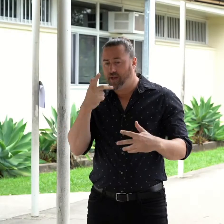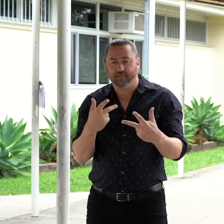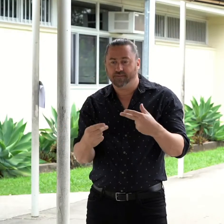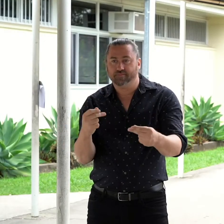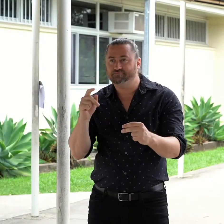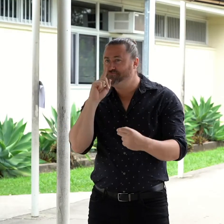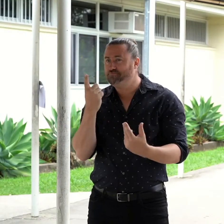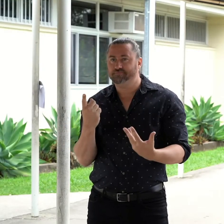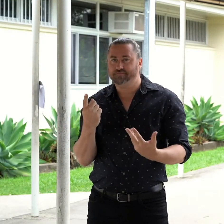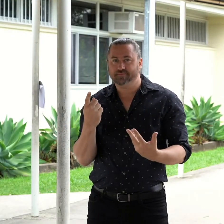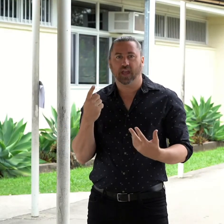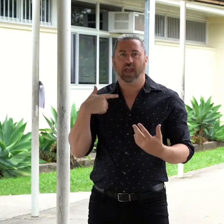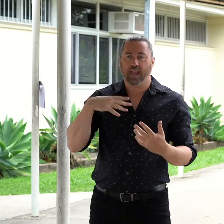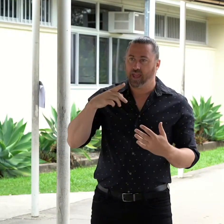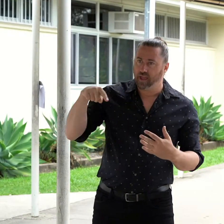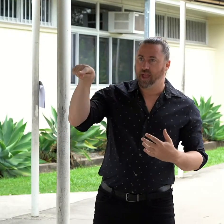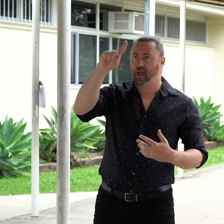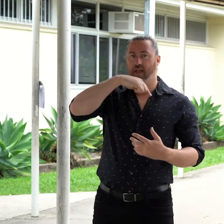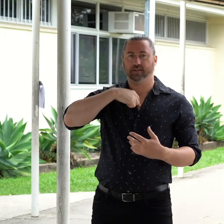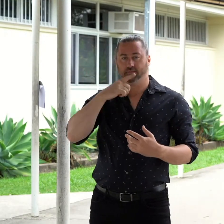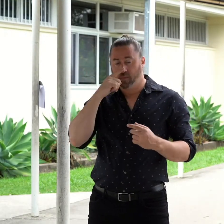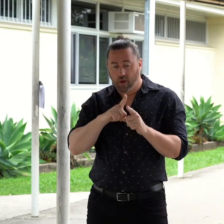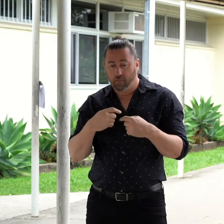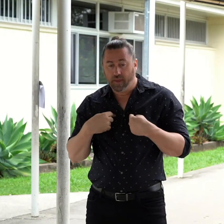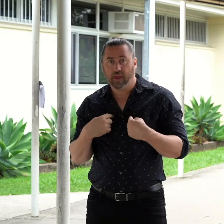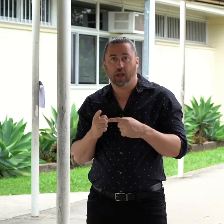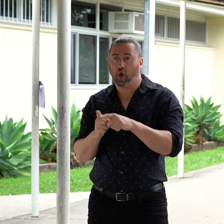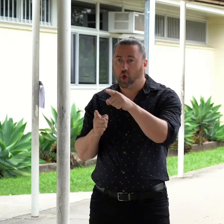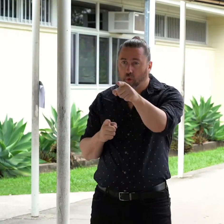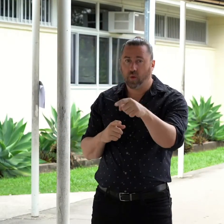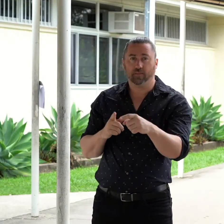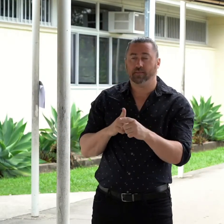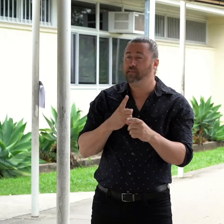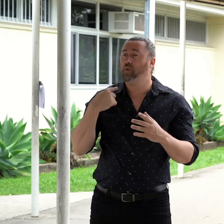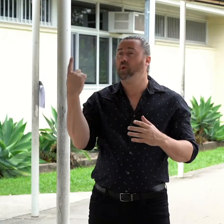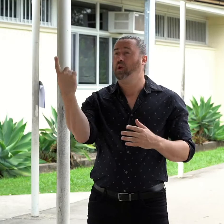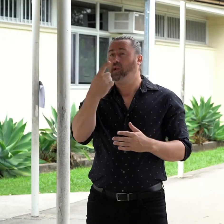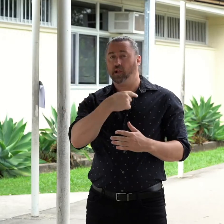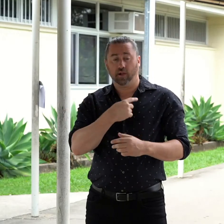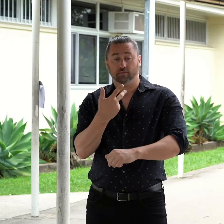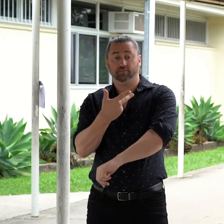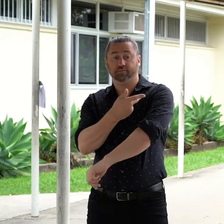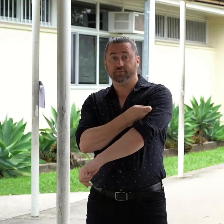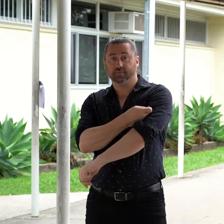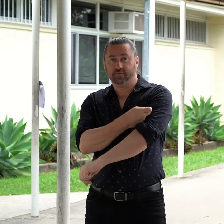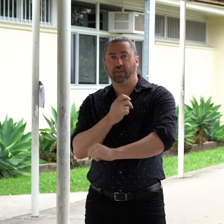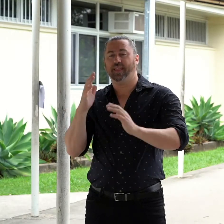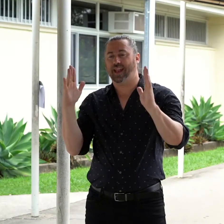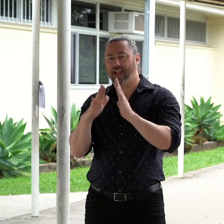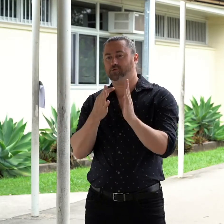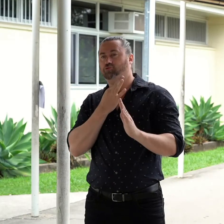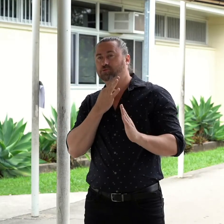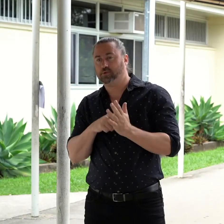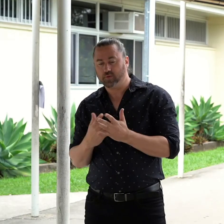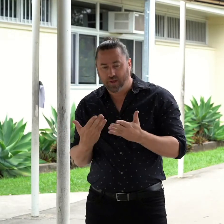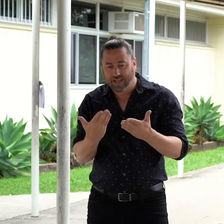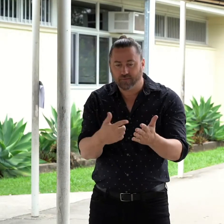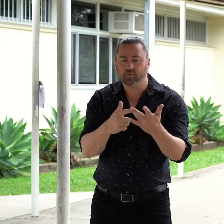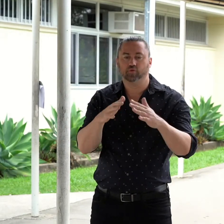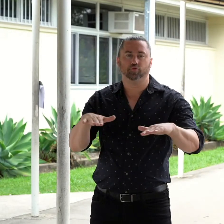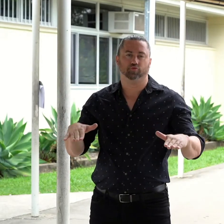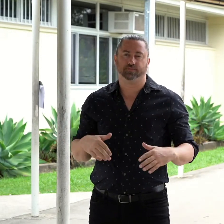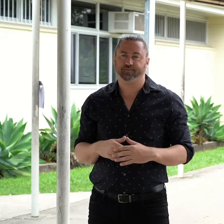yet. And they're relying on me, they're relying on you, they're relying on every single Queenslander to be vaccinated, because we know if you're